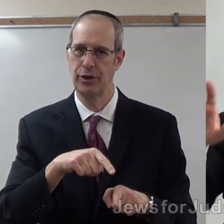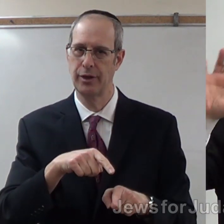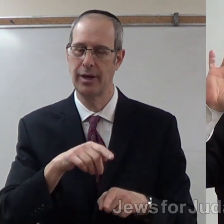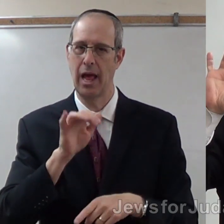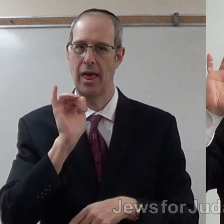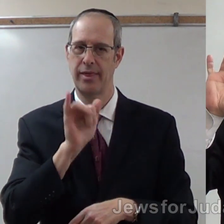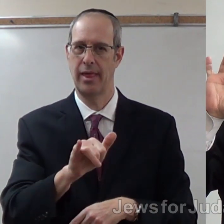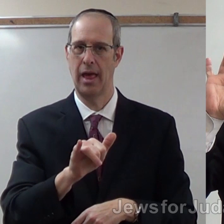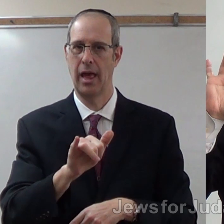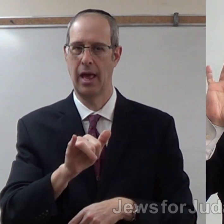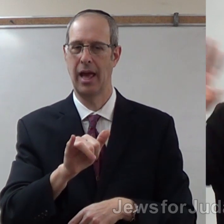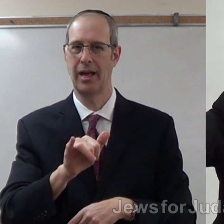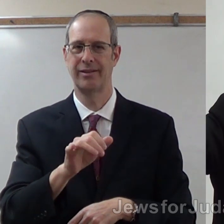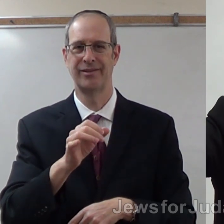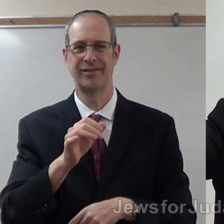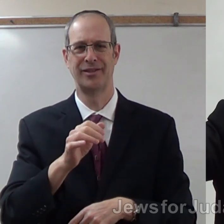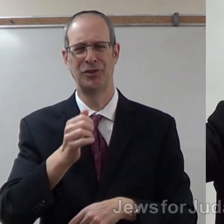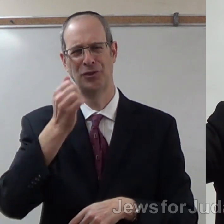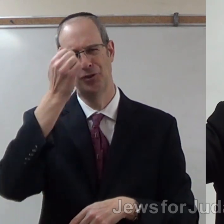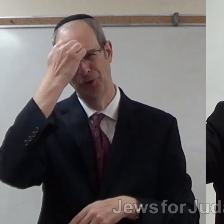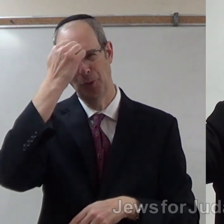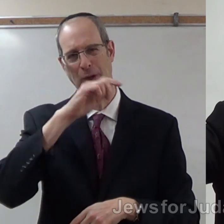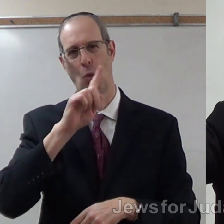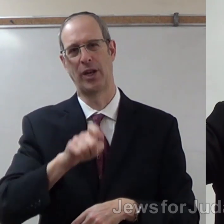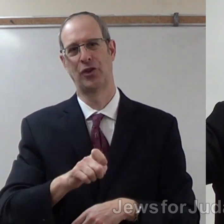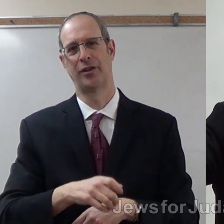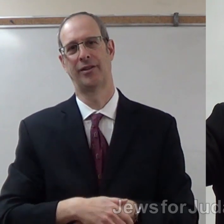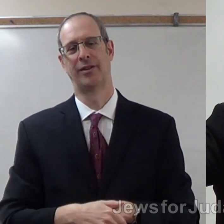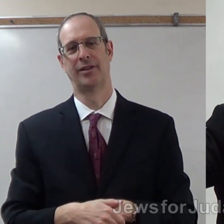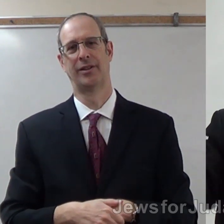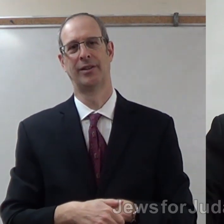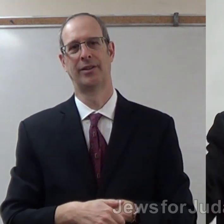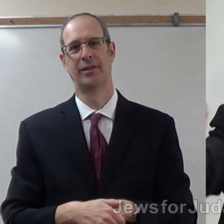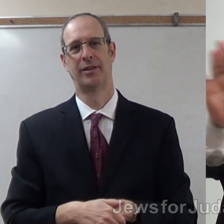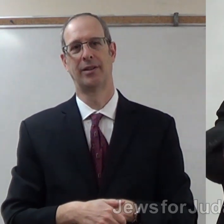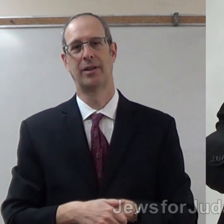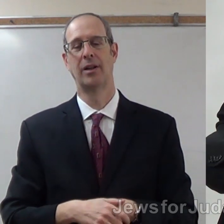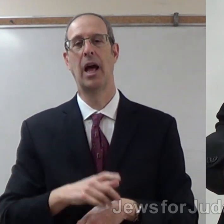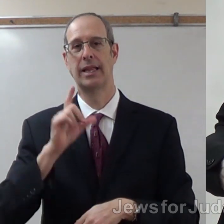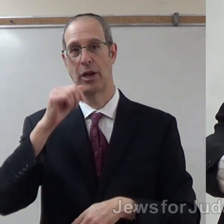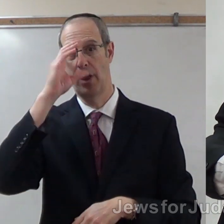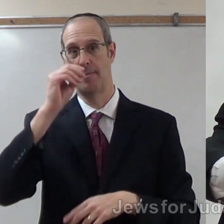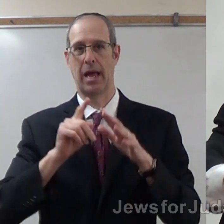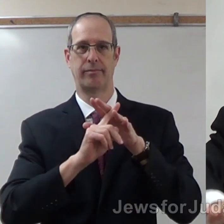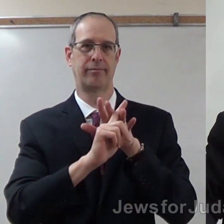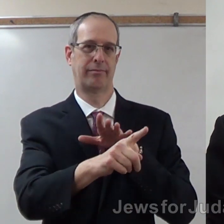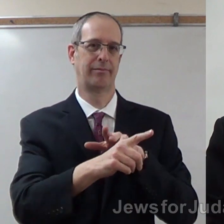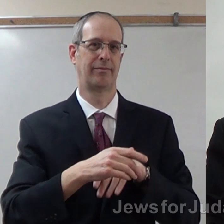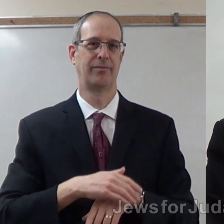this ridiculous question. And then the man left.